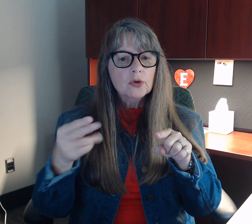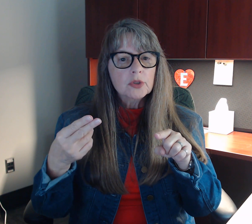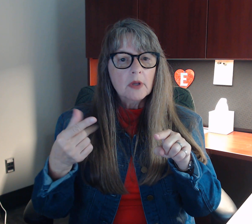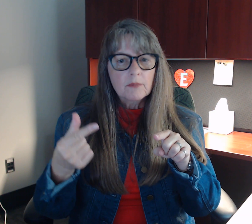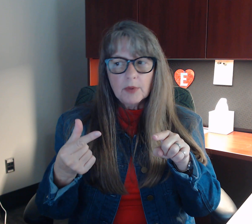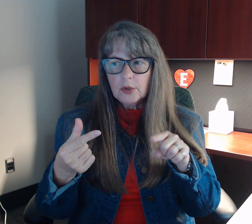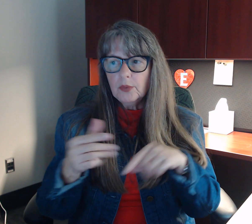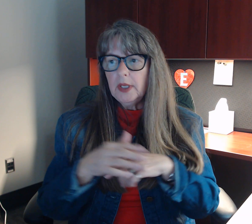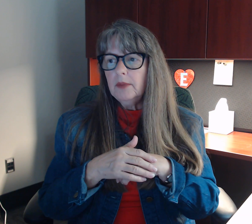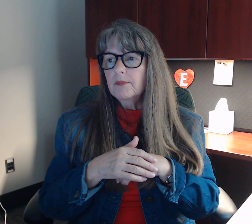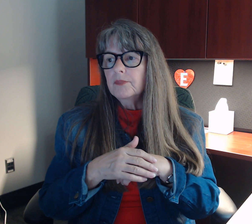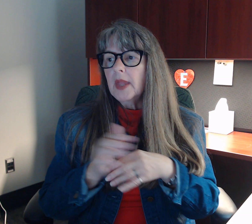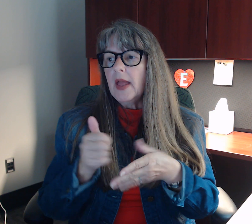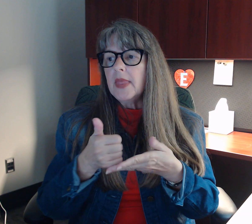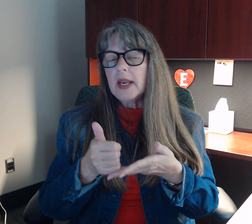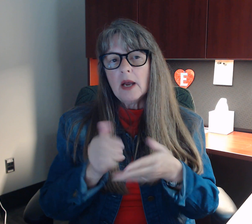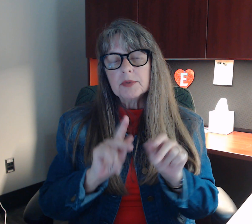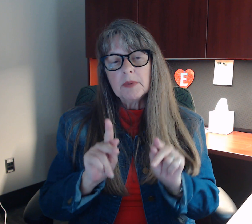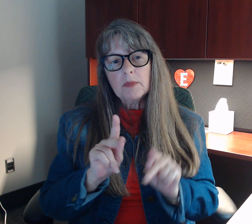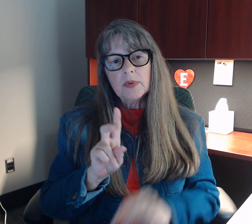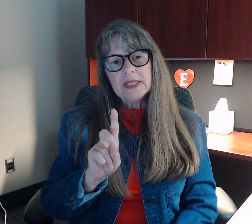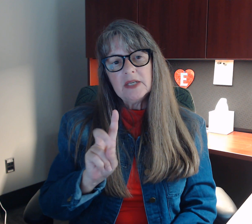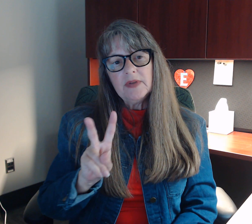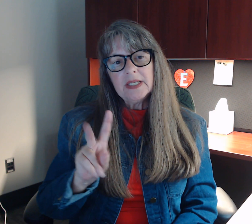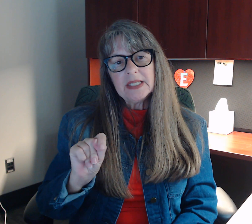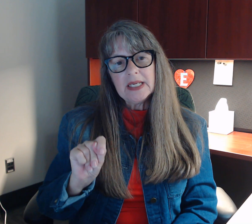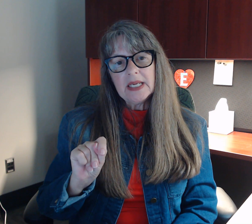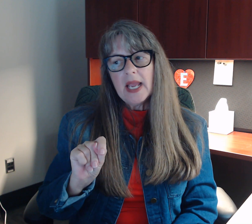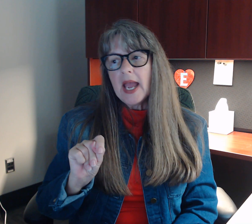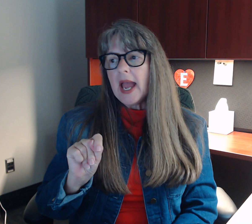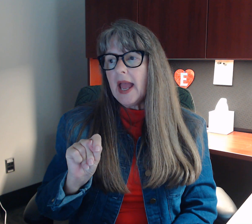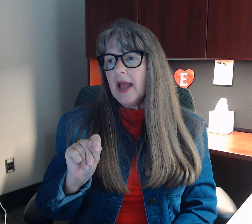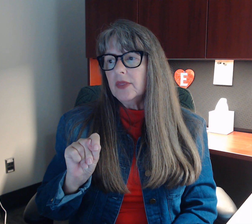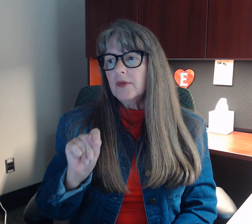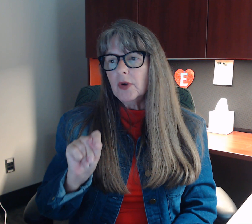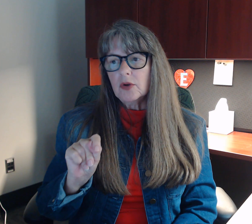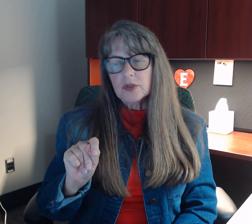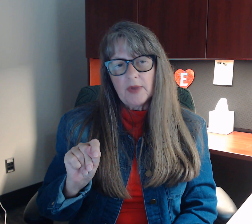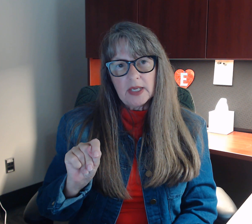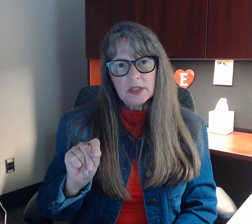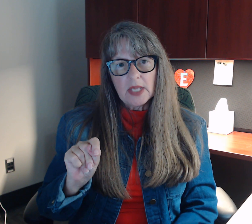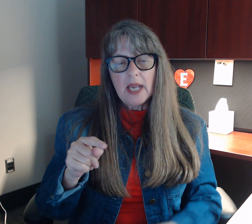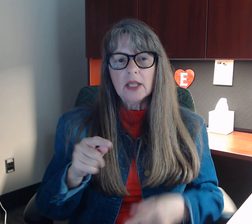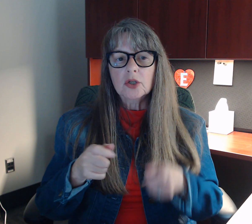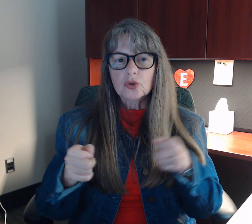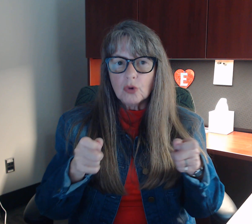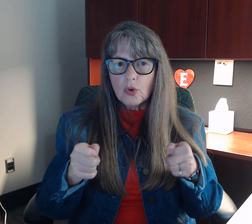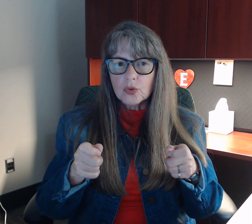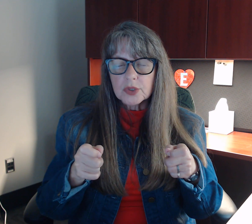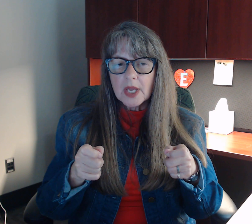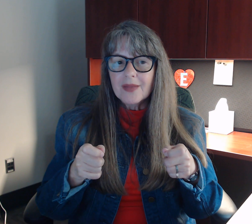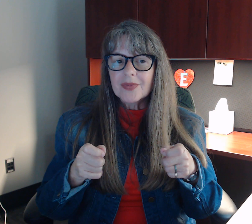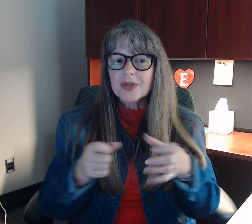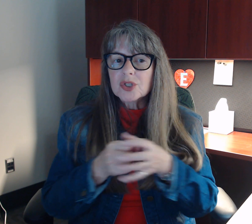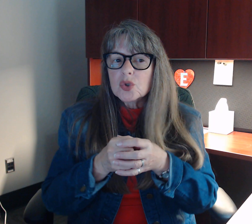of mercury, and then it helps people with DVT and the varicose veins, and it controls the